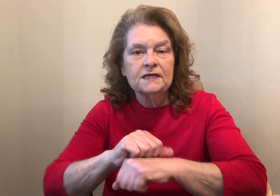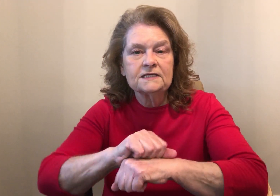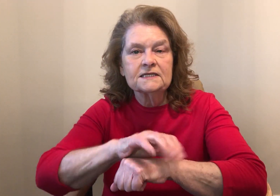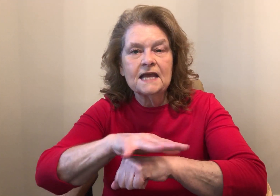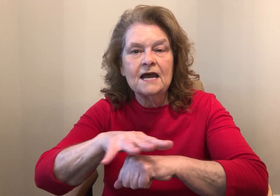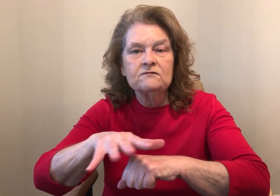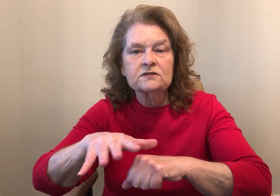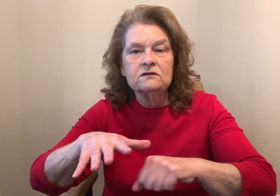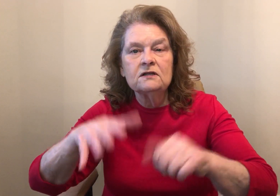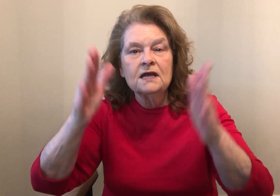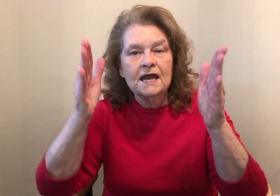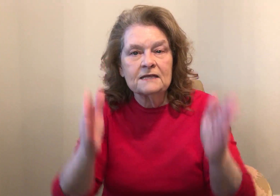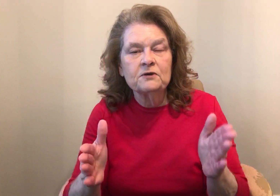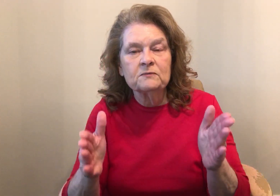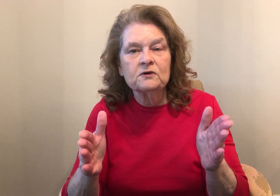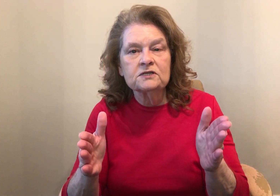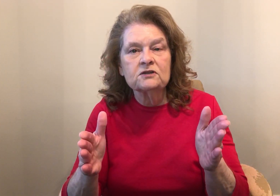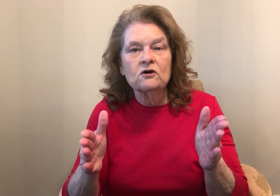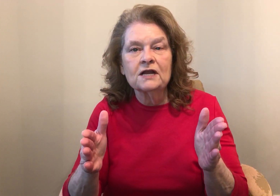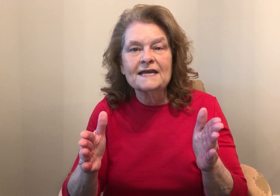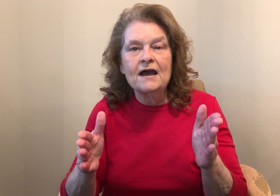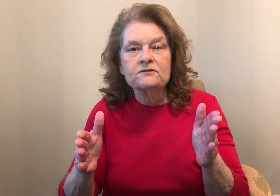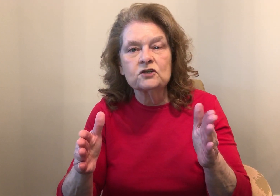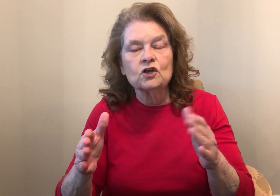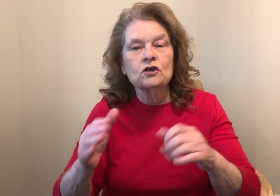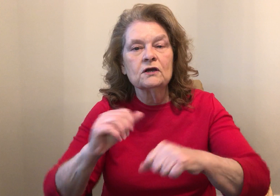is counsel, and then put the person on it. Counselor.